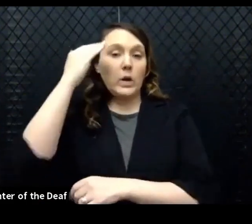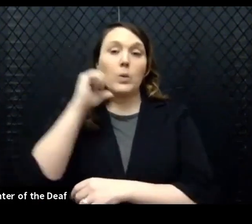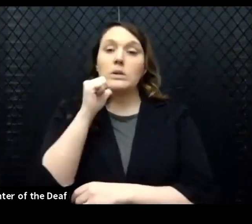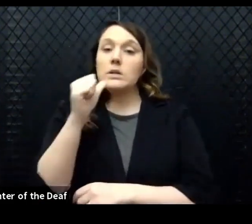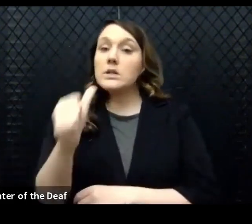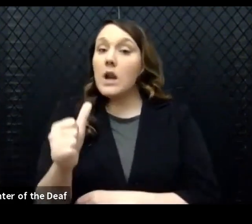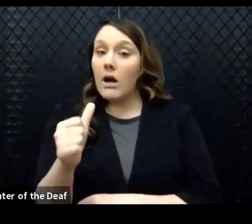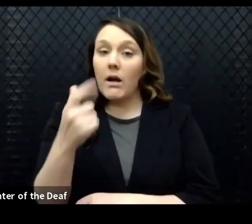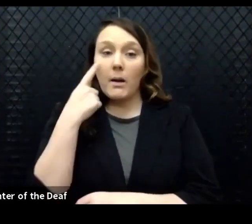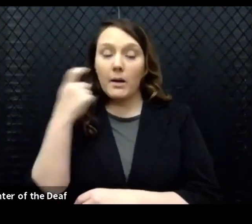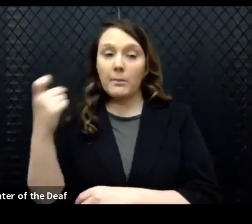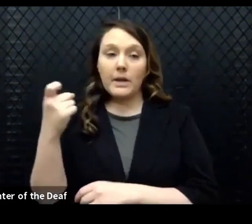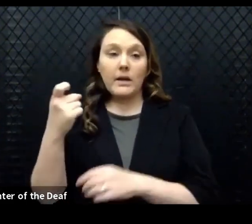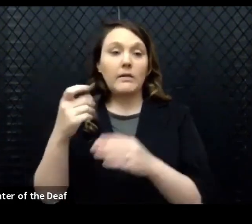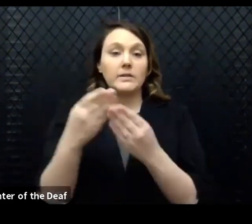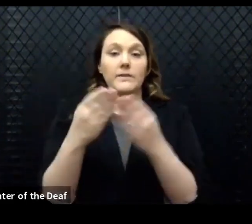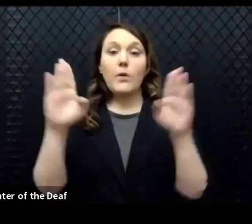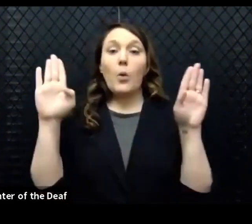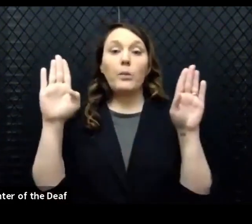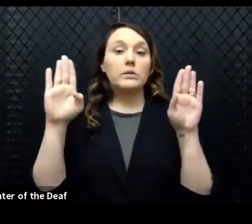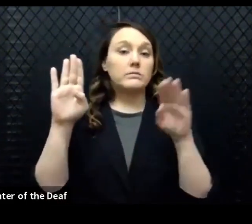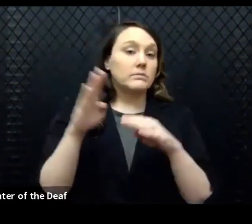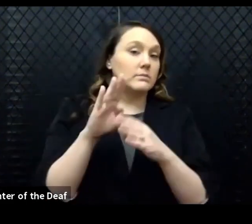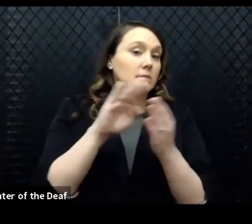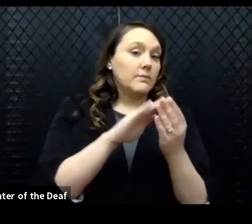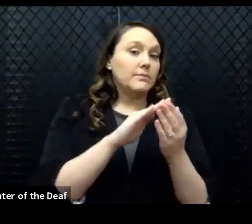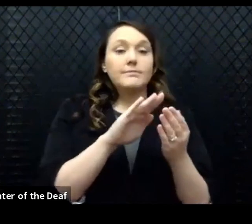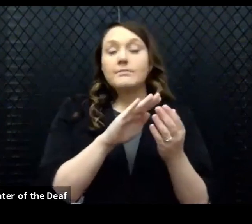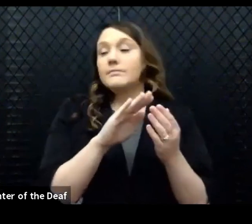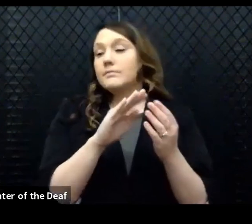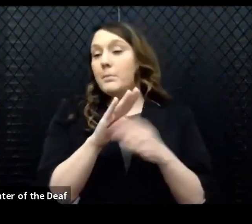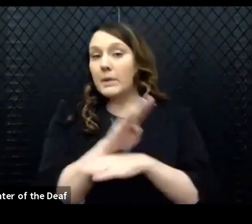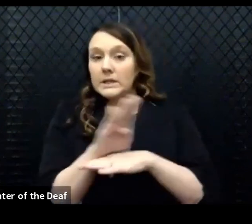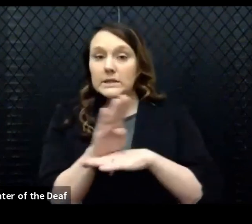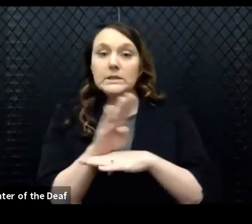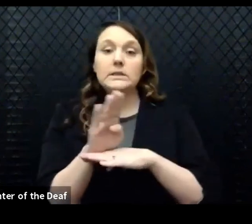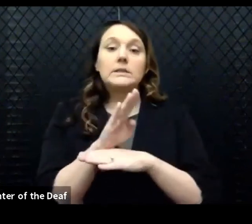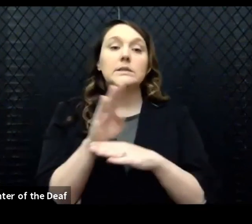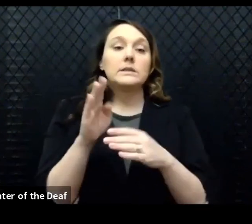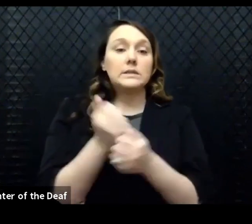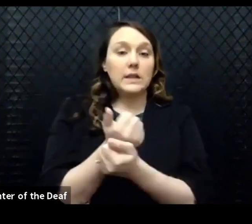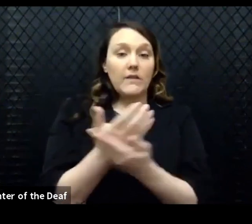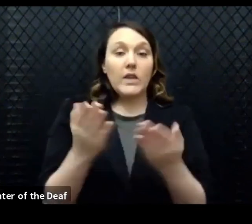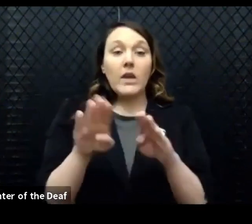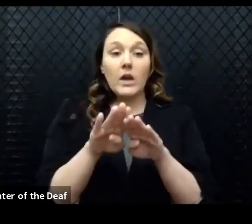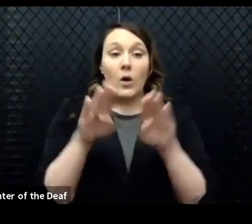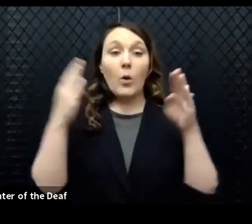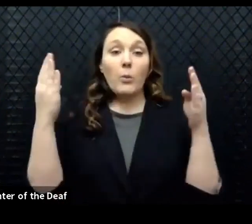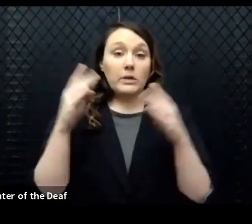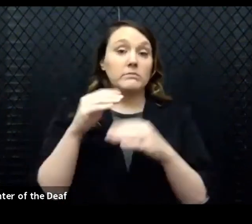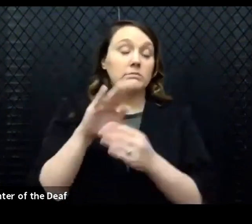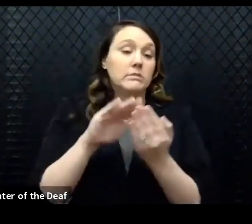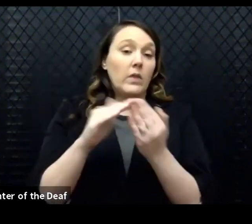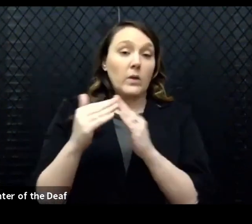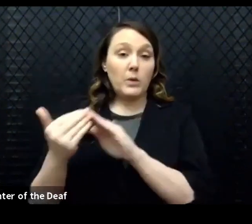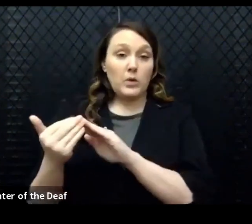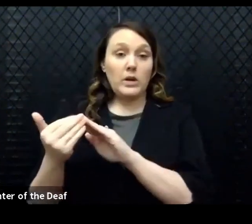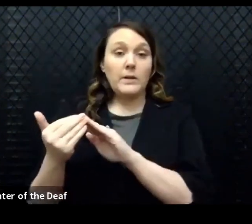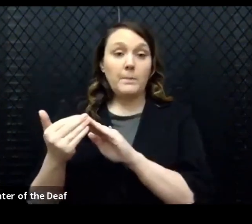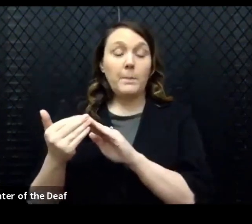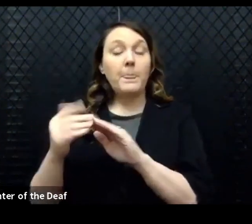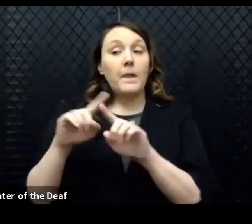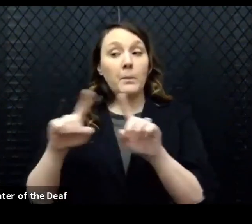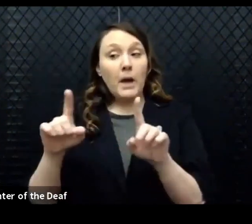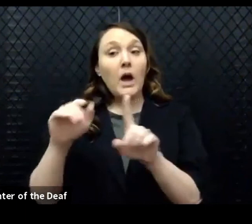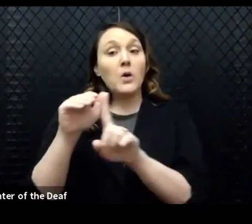However, as it relates to reopening in general, we want to remind you that a bump in active cases is something